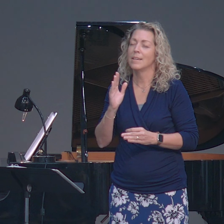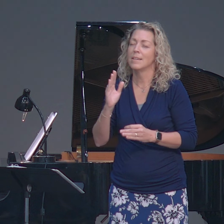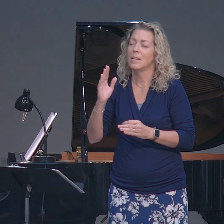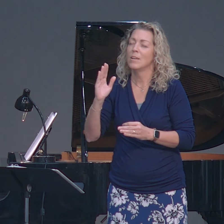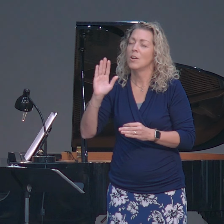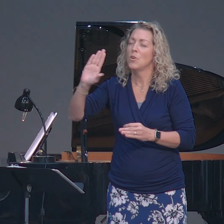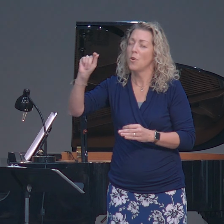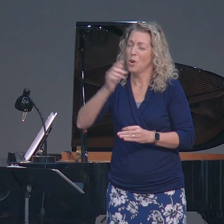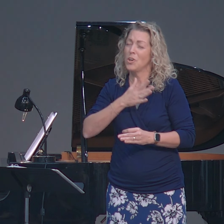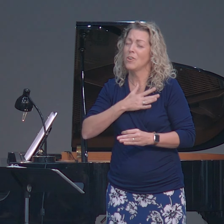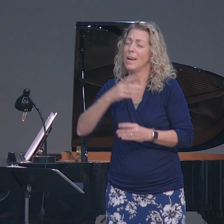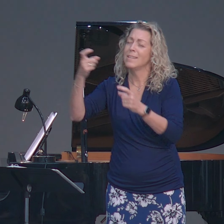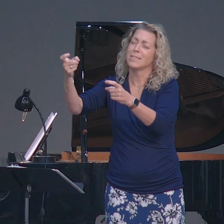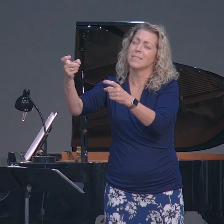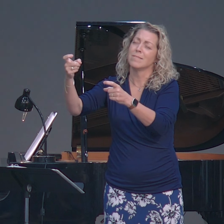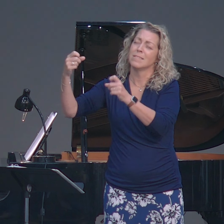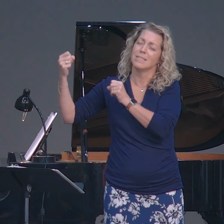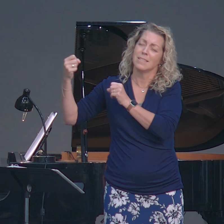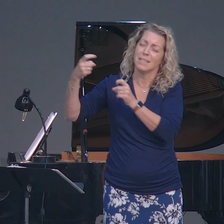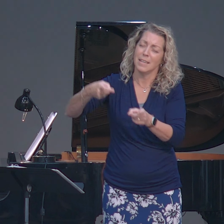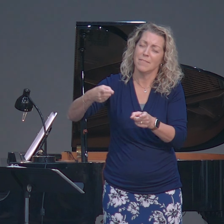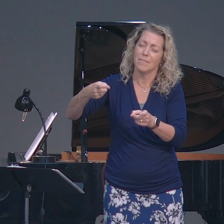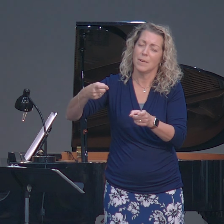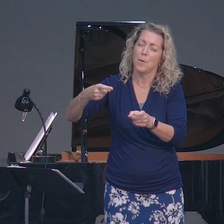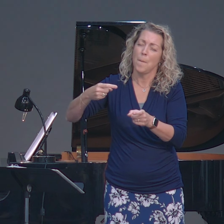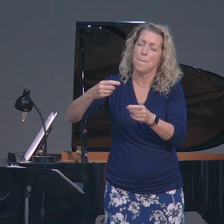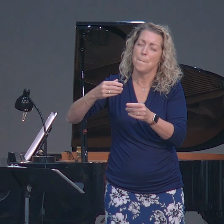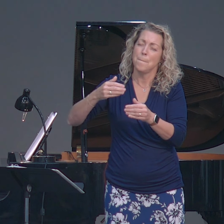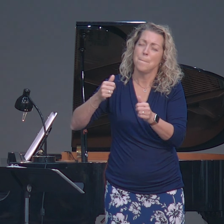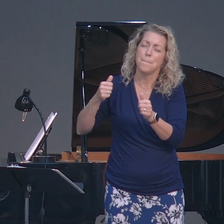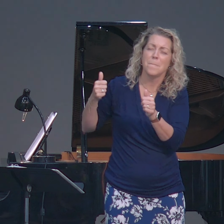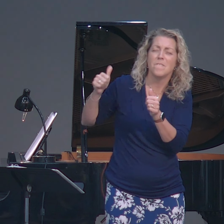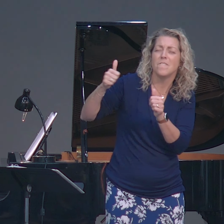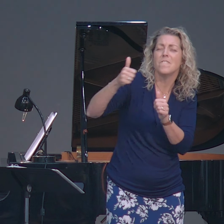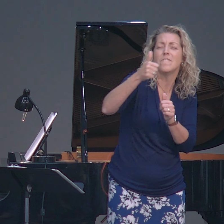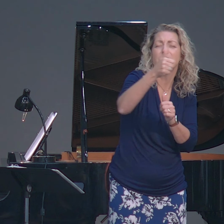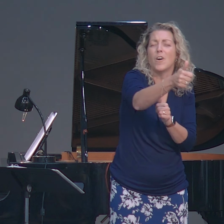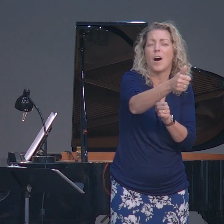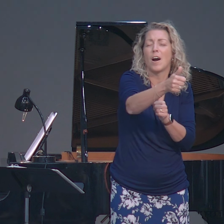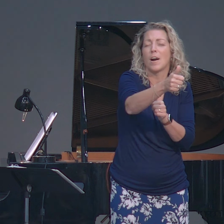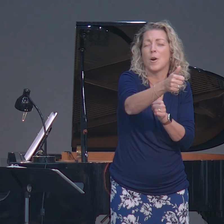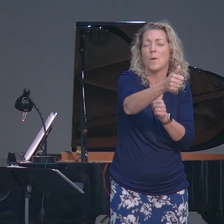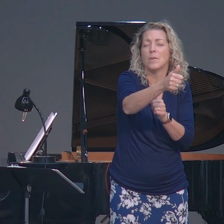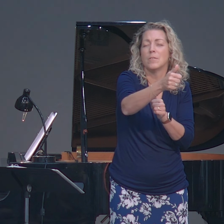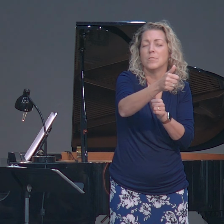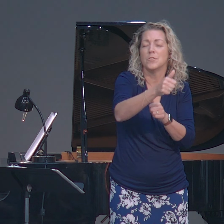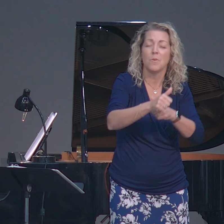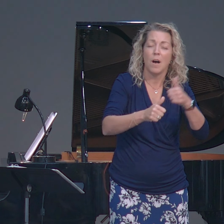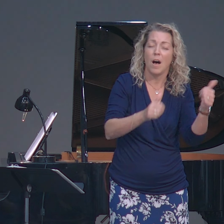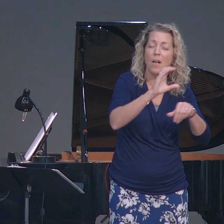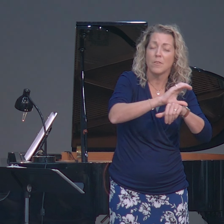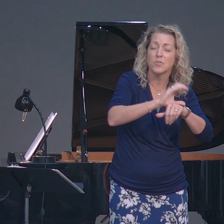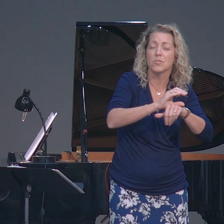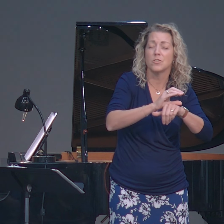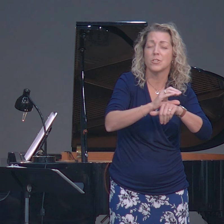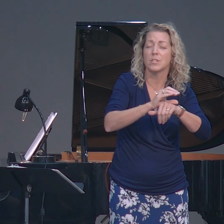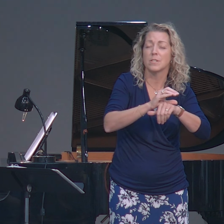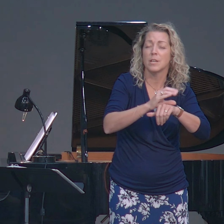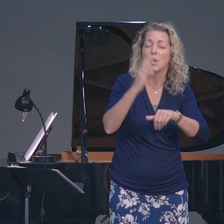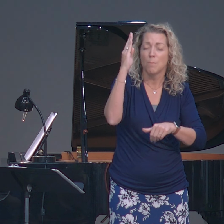extended beyond Olathe, beyond Countryside, but to our sister churches in Brazil and